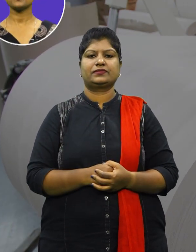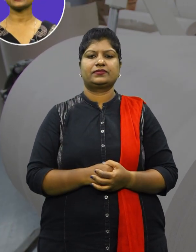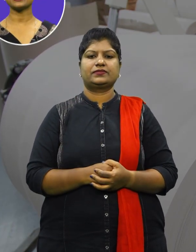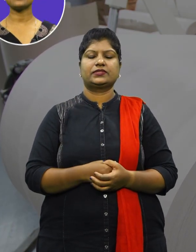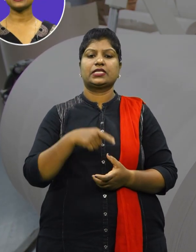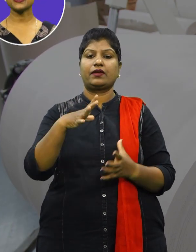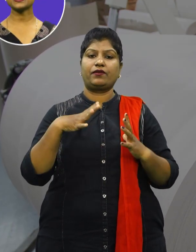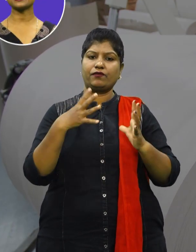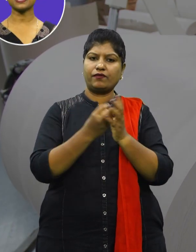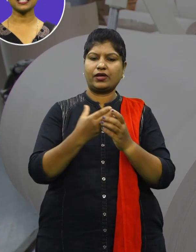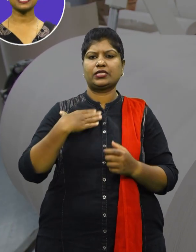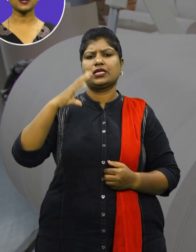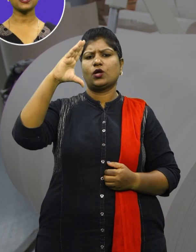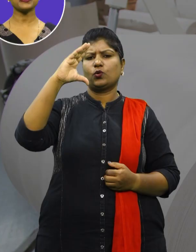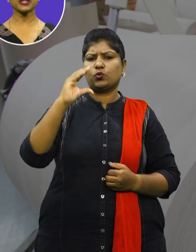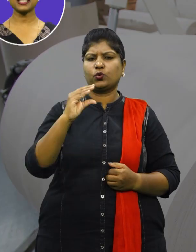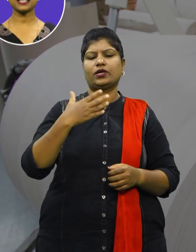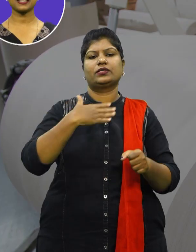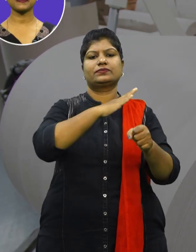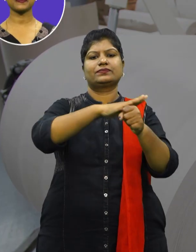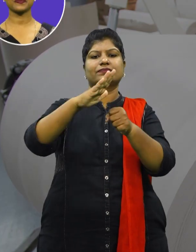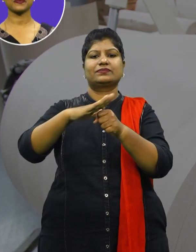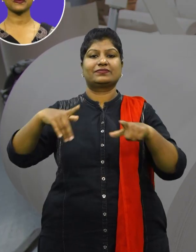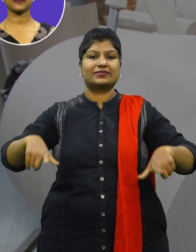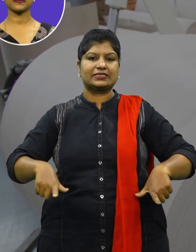So, we can reduce the cutting down of trees.